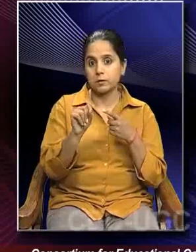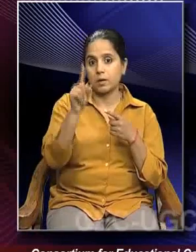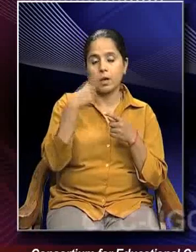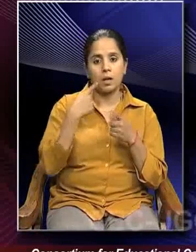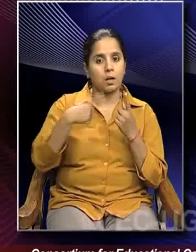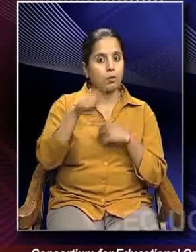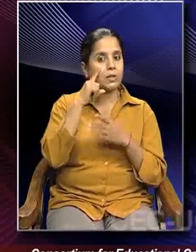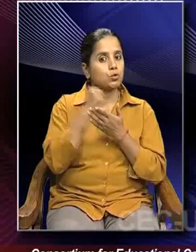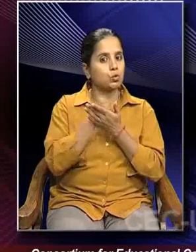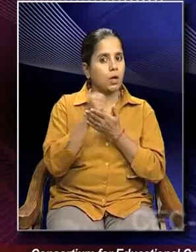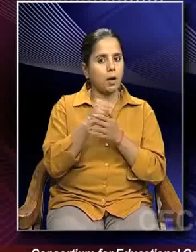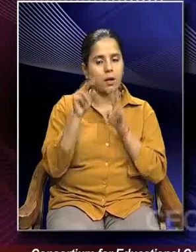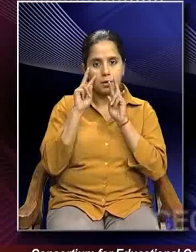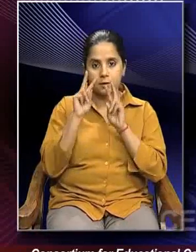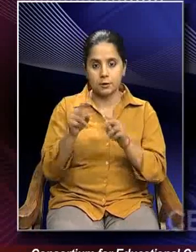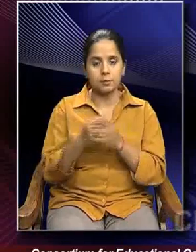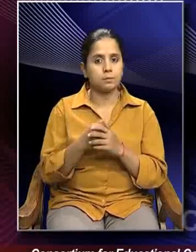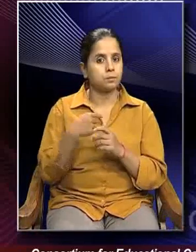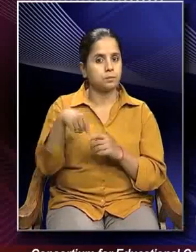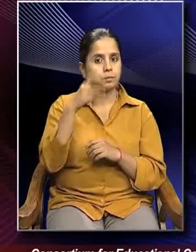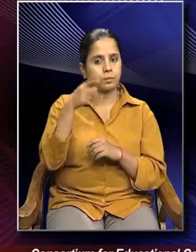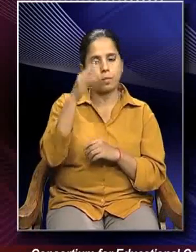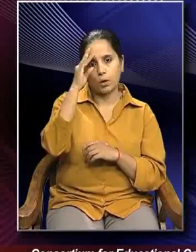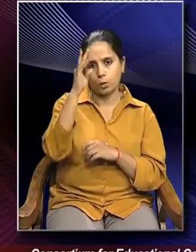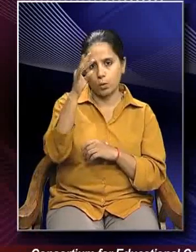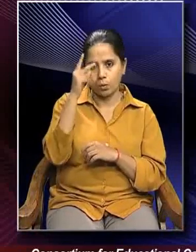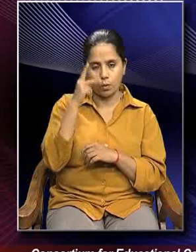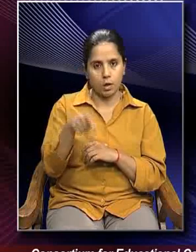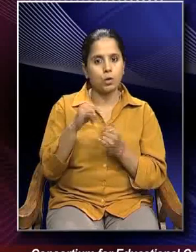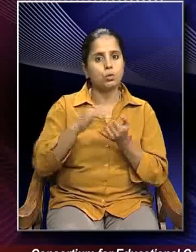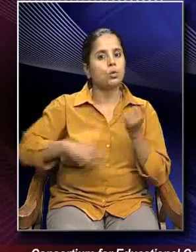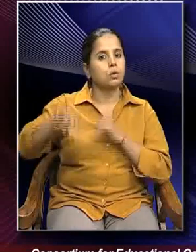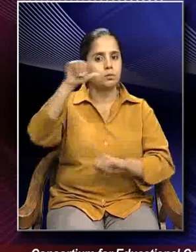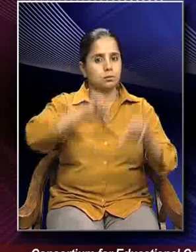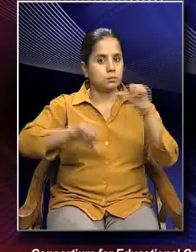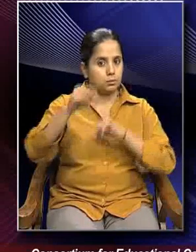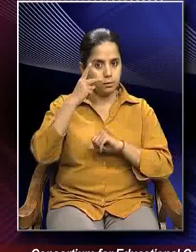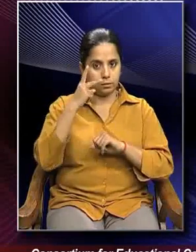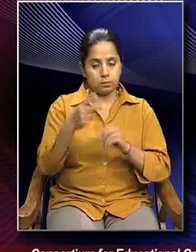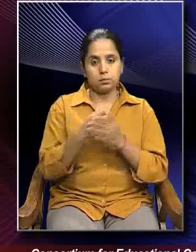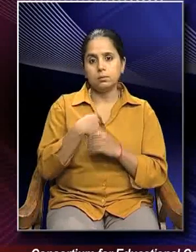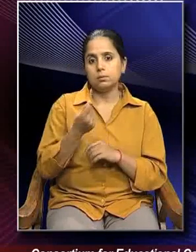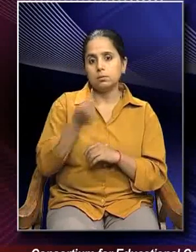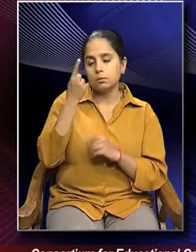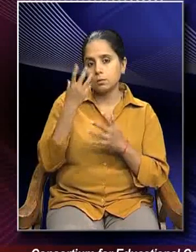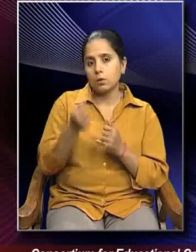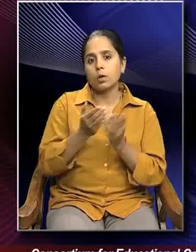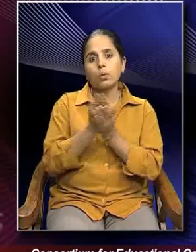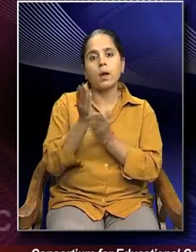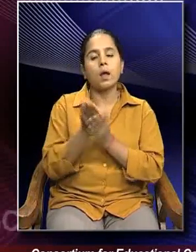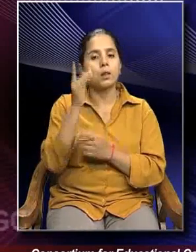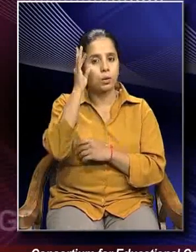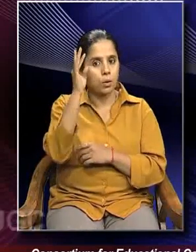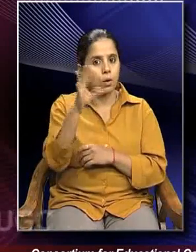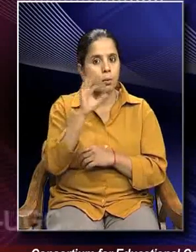to understand when we look into the theory in social science is to understand the way the theory